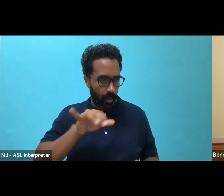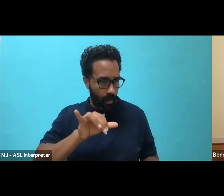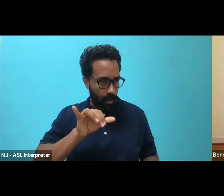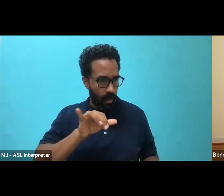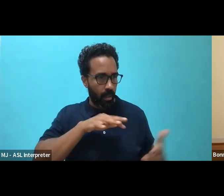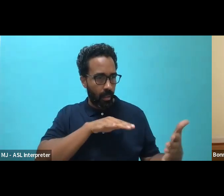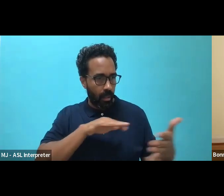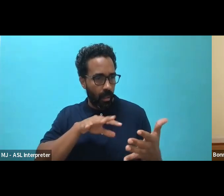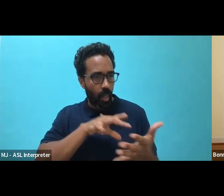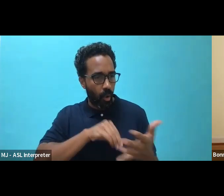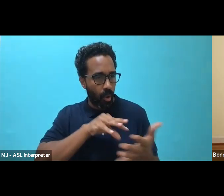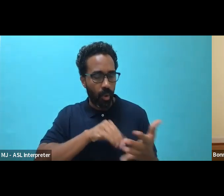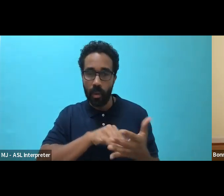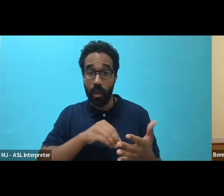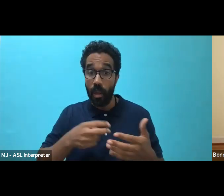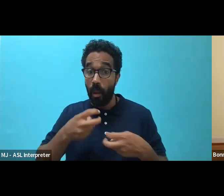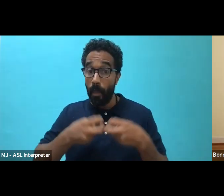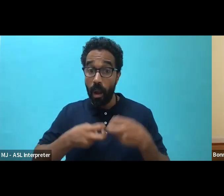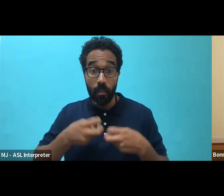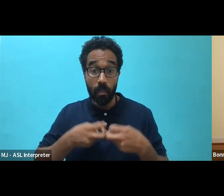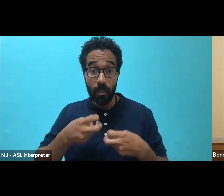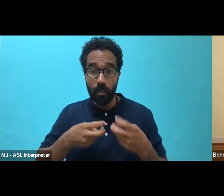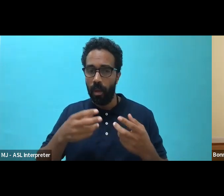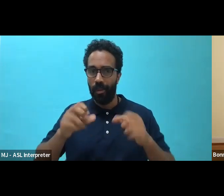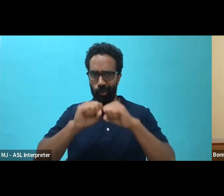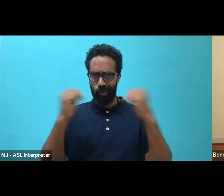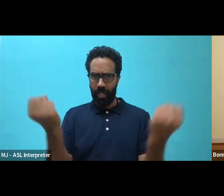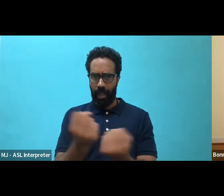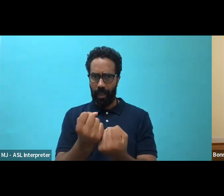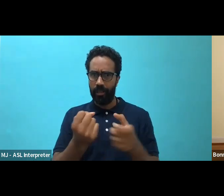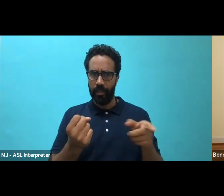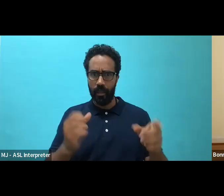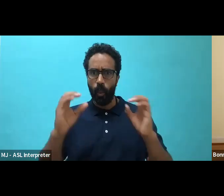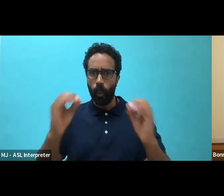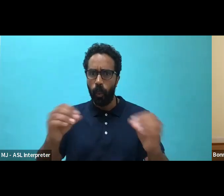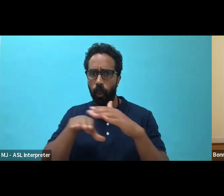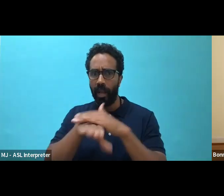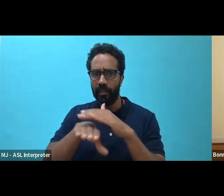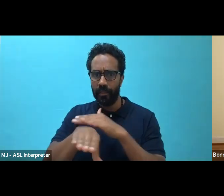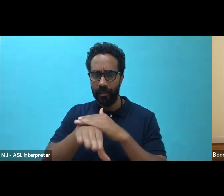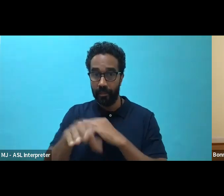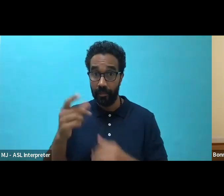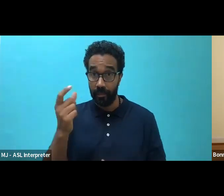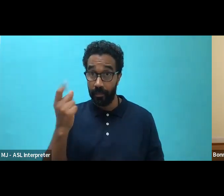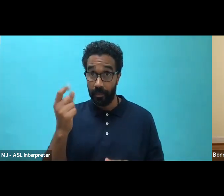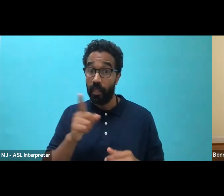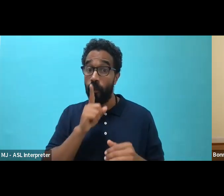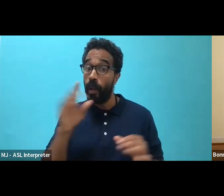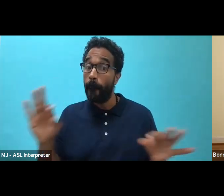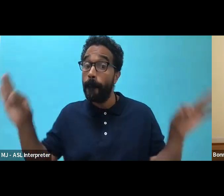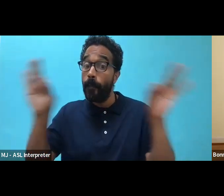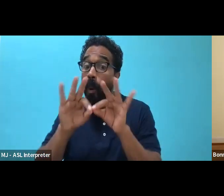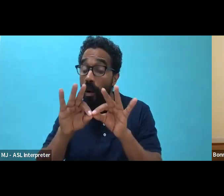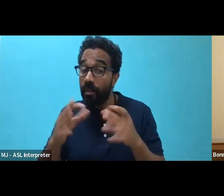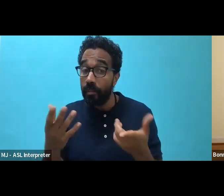problem is the inaccessibility of society. Whereas, and I think this is important,